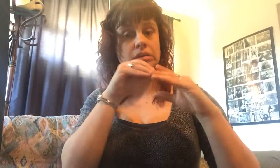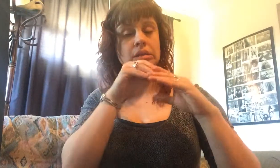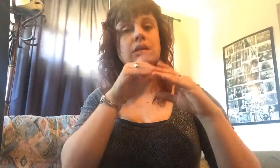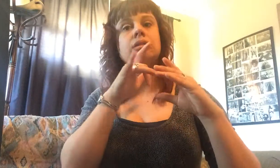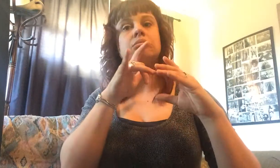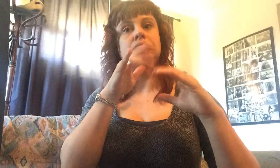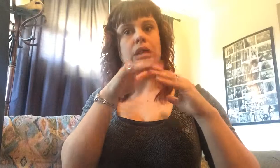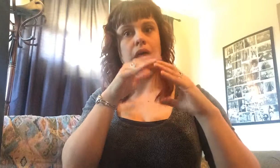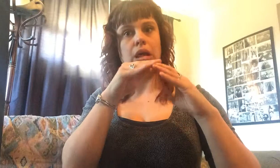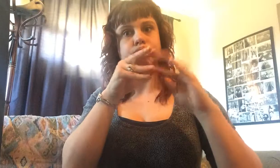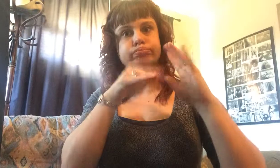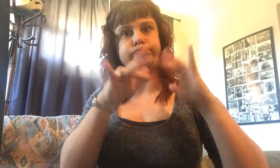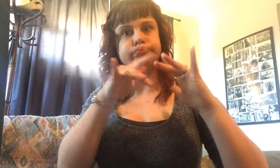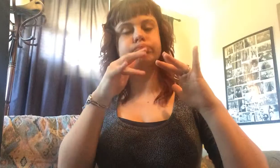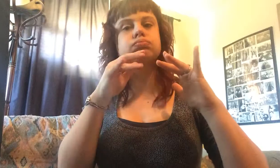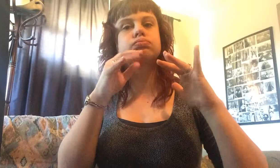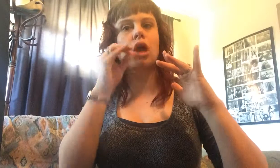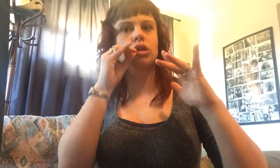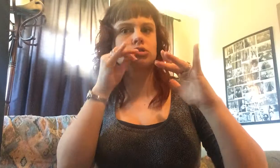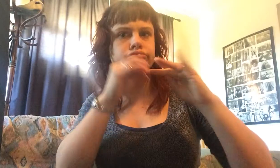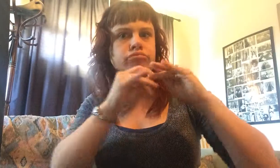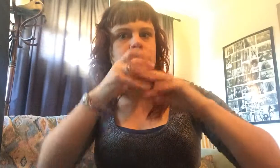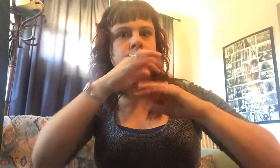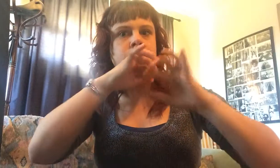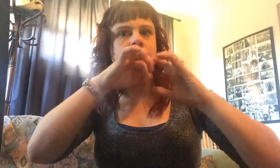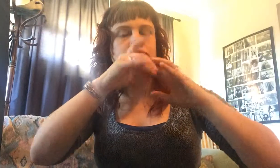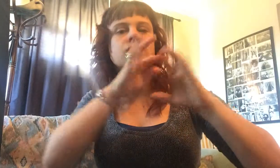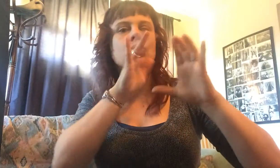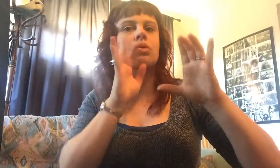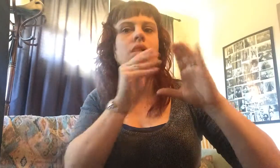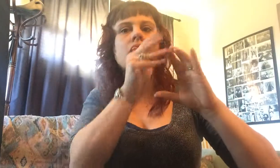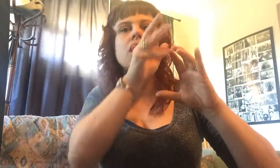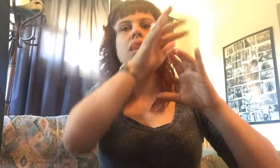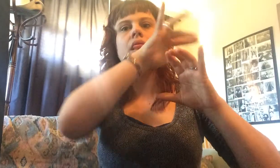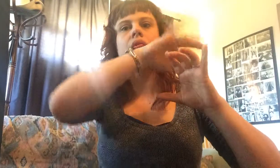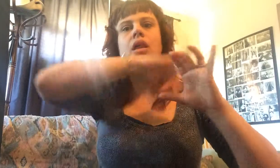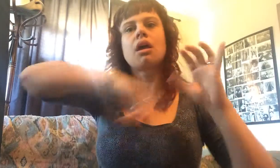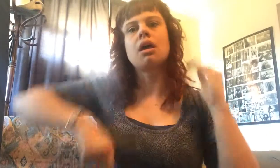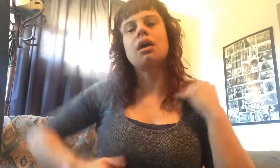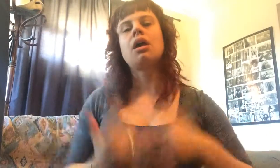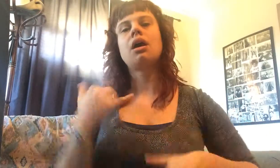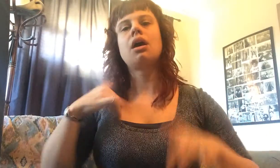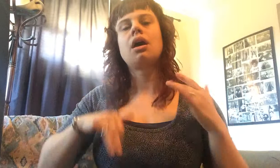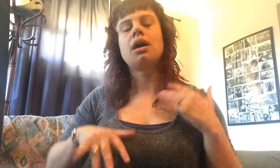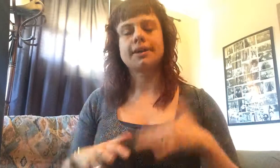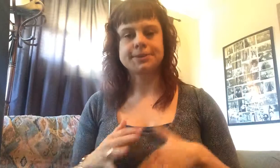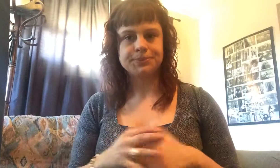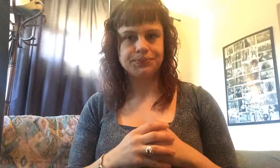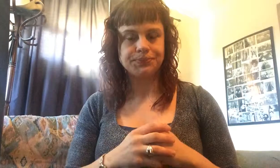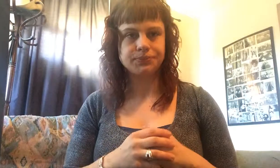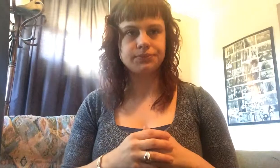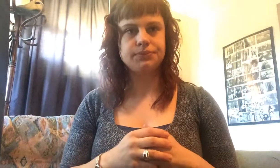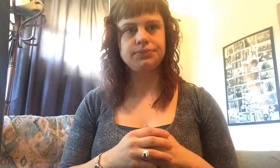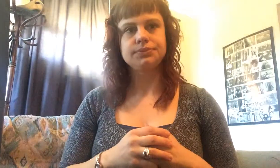Now, in the different body parts This blood is going to be utilized The oxygen present in the